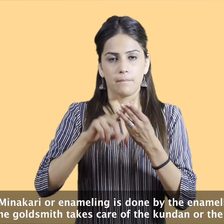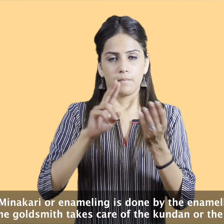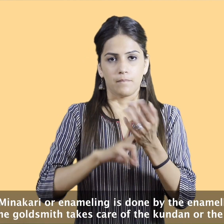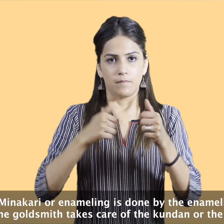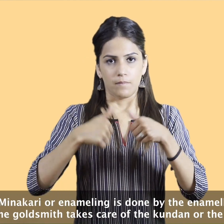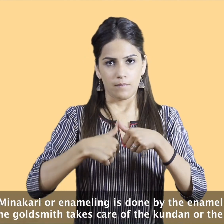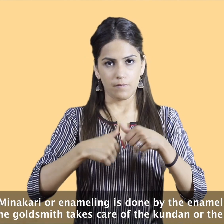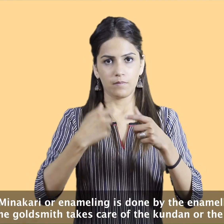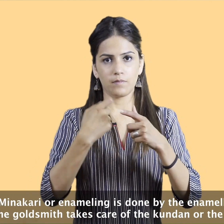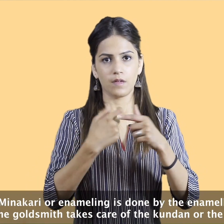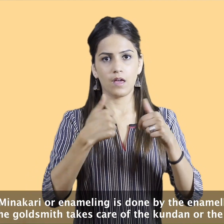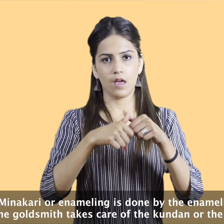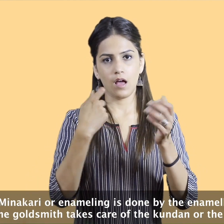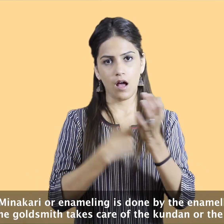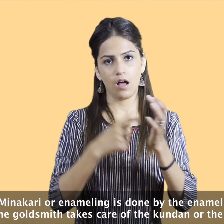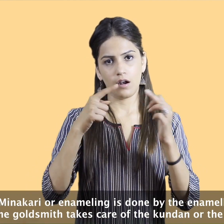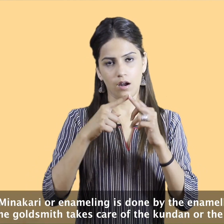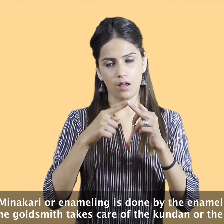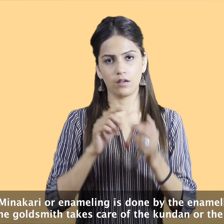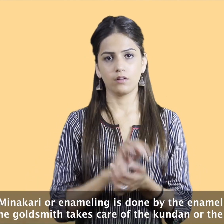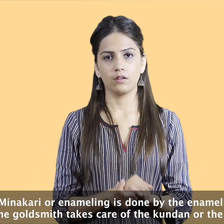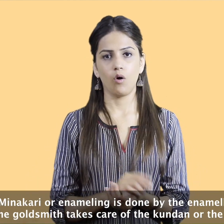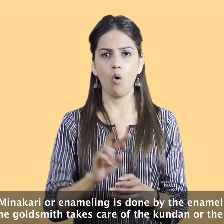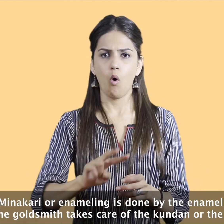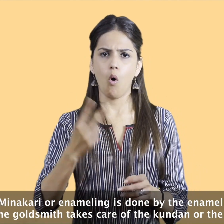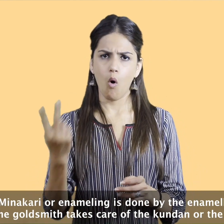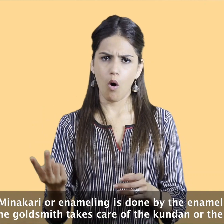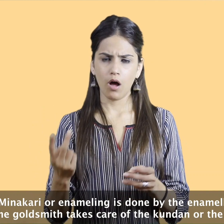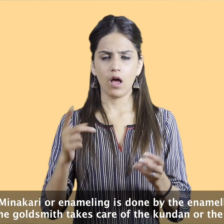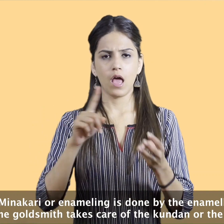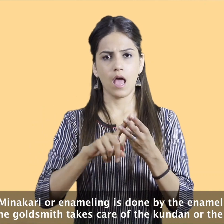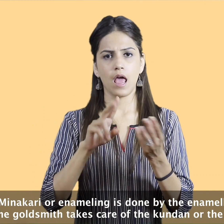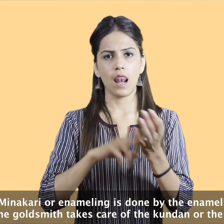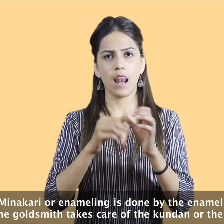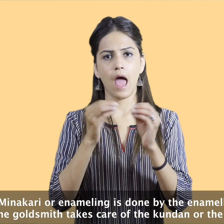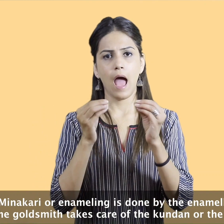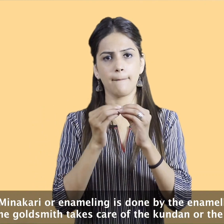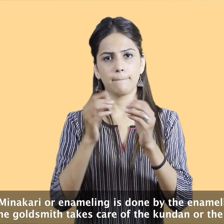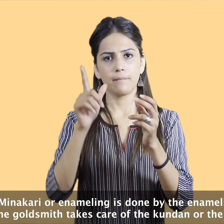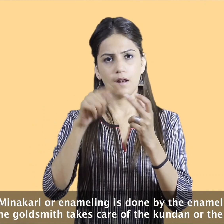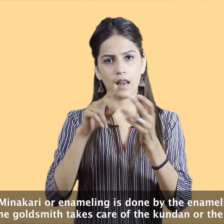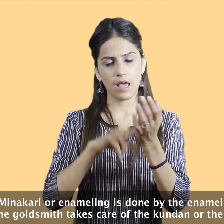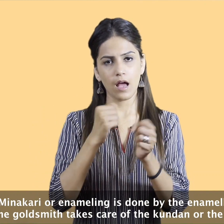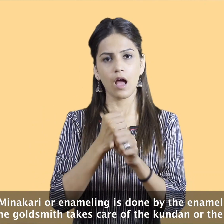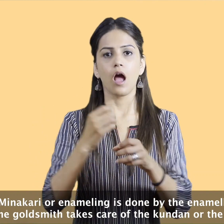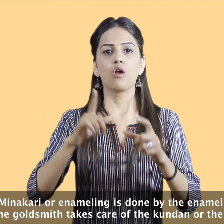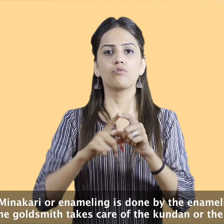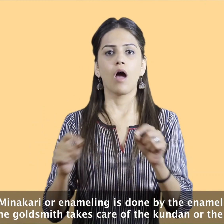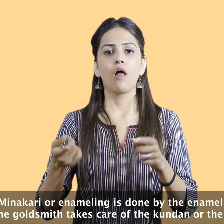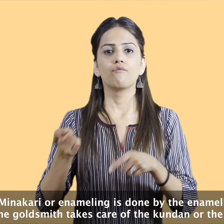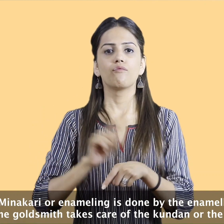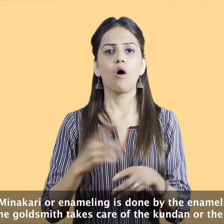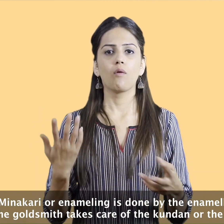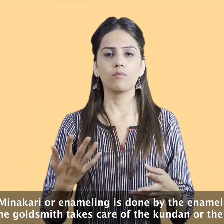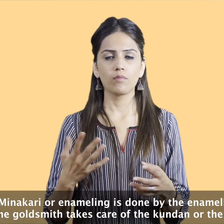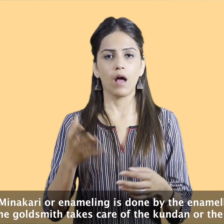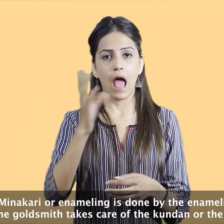Meenakari or enameling is done by the enameler and the goldsmith takes care of the kundan or the gold.